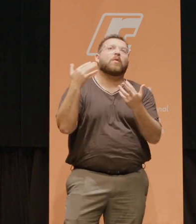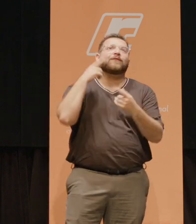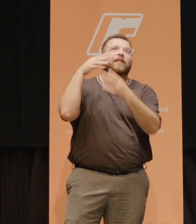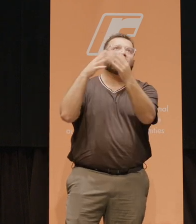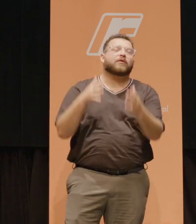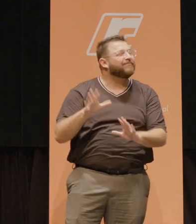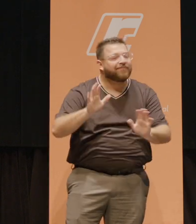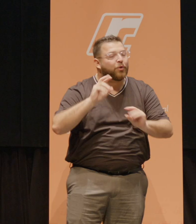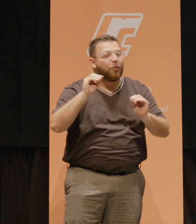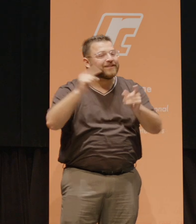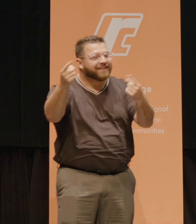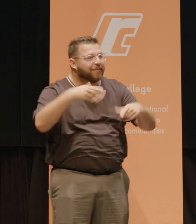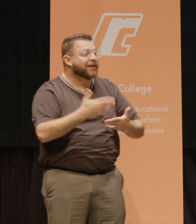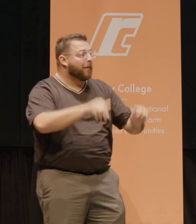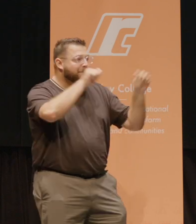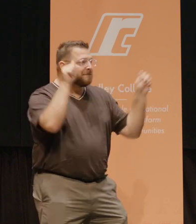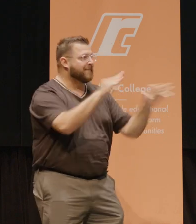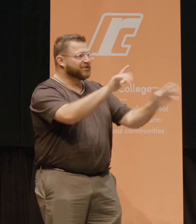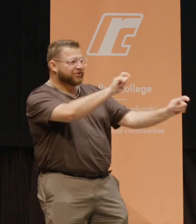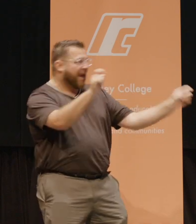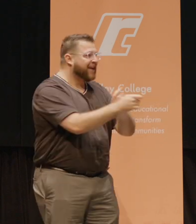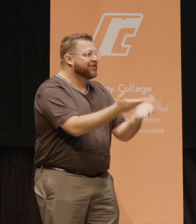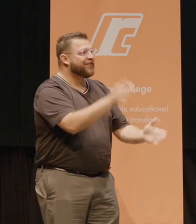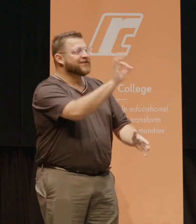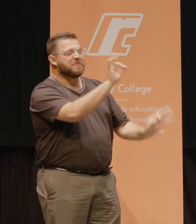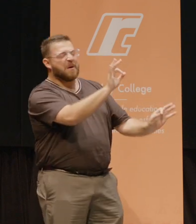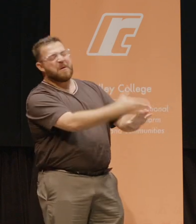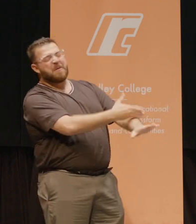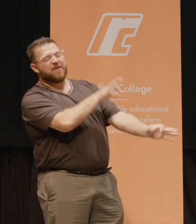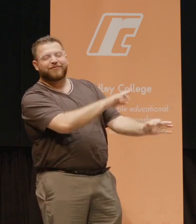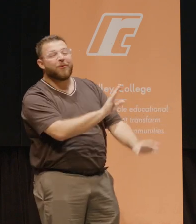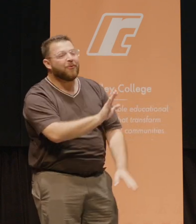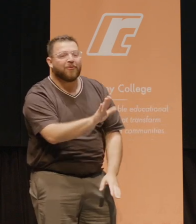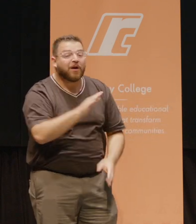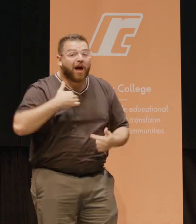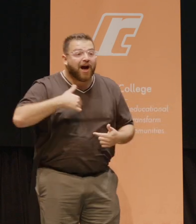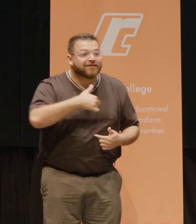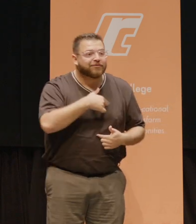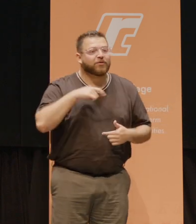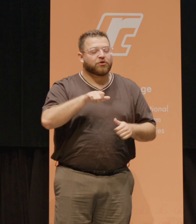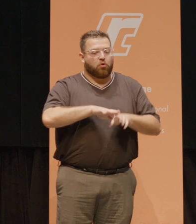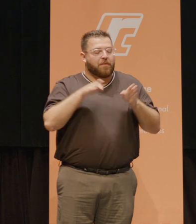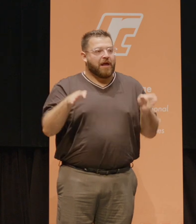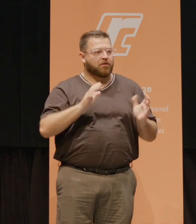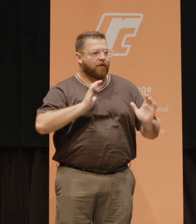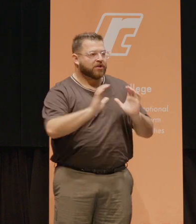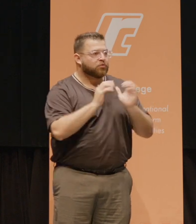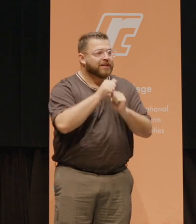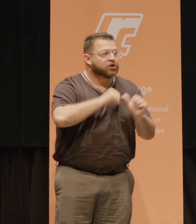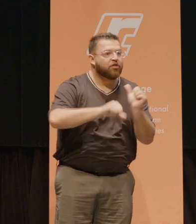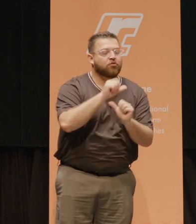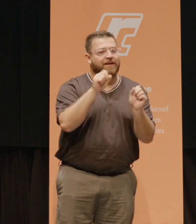come to Fresno and drop a magic wand and make it right. We're the ones who are going to make it right. And it starts with having conversations with each other and figuring out,